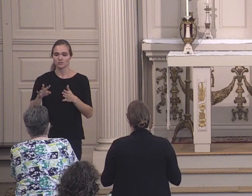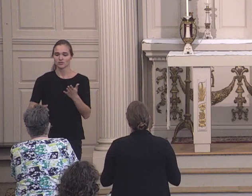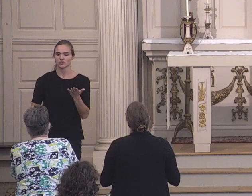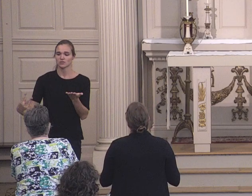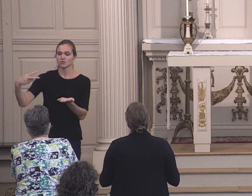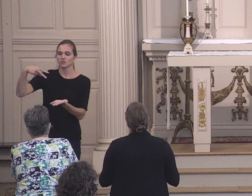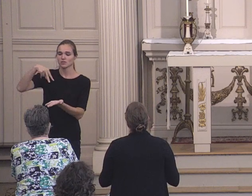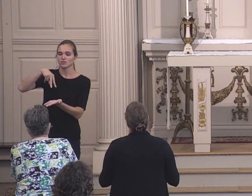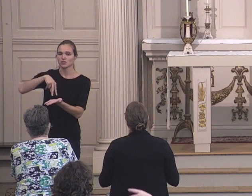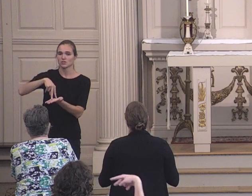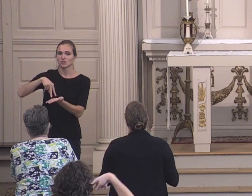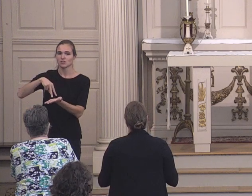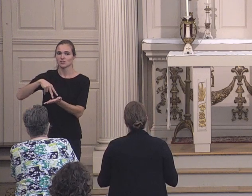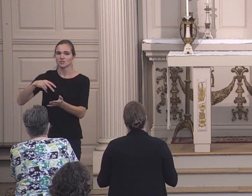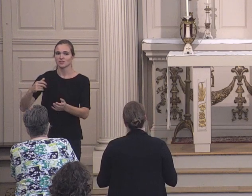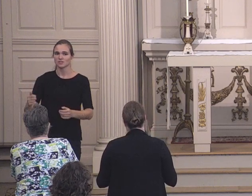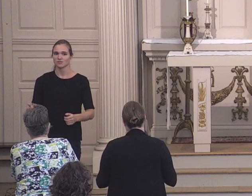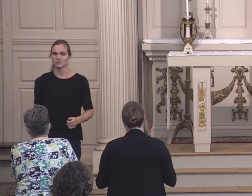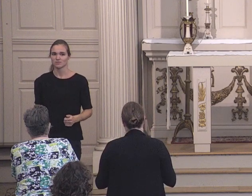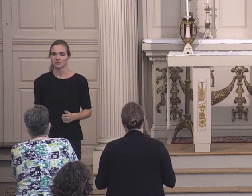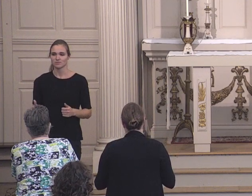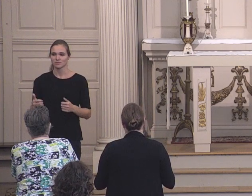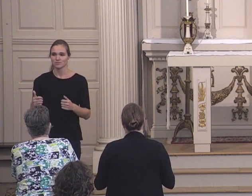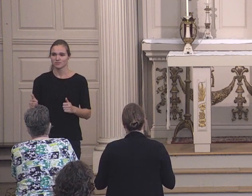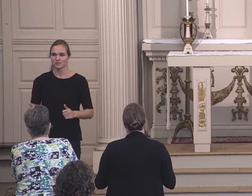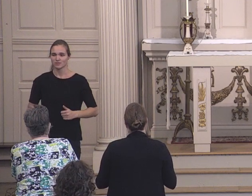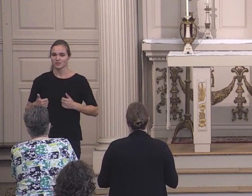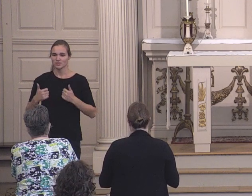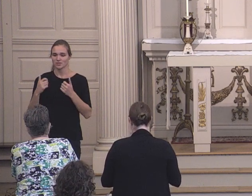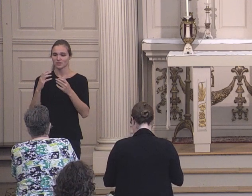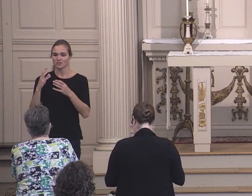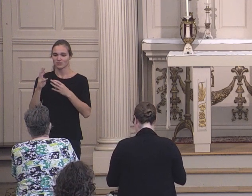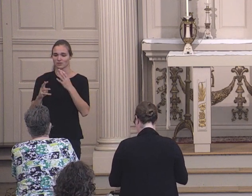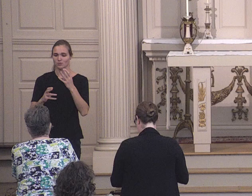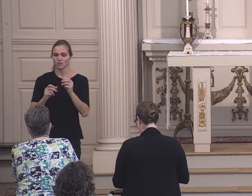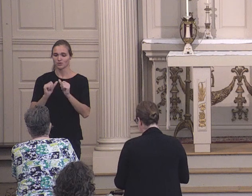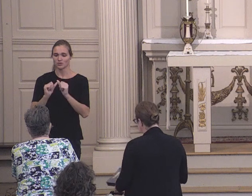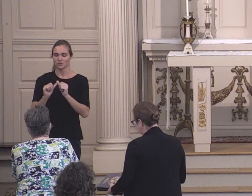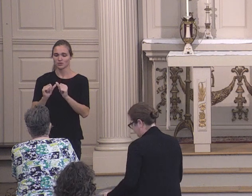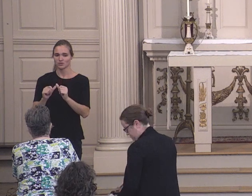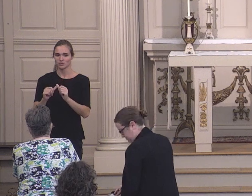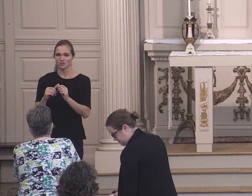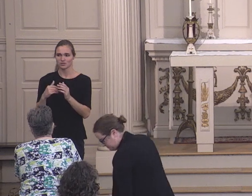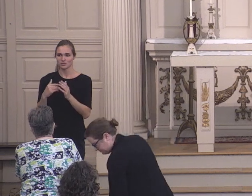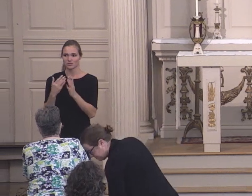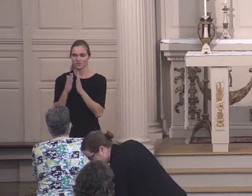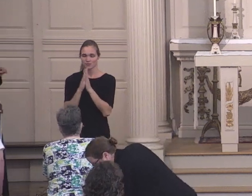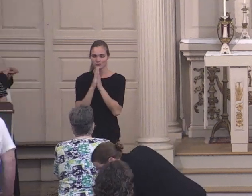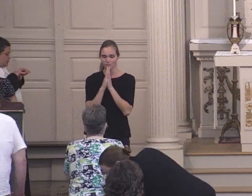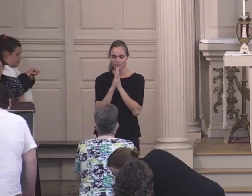and the life of the world to come. Amen. Let us pray.